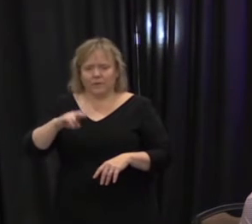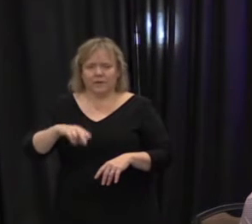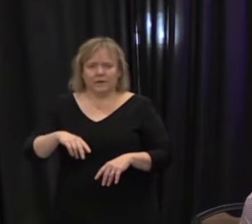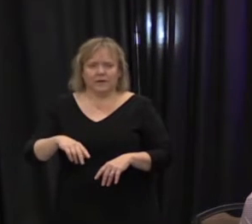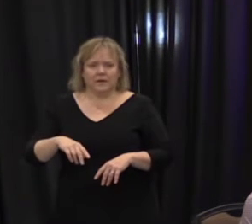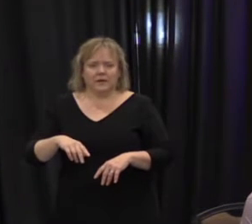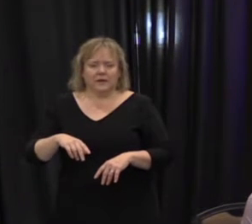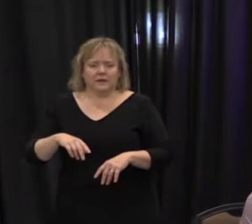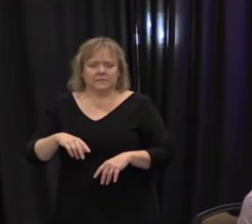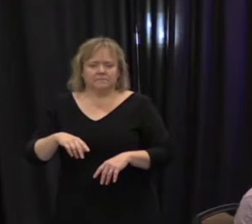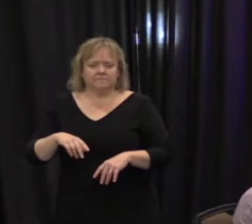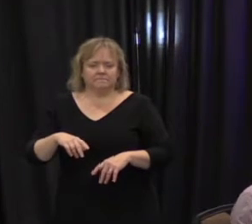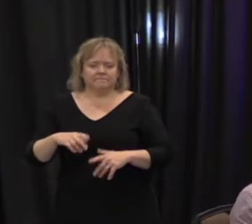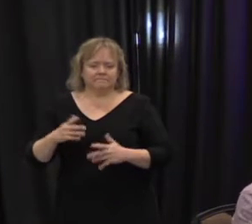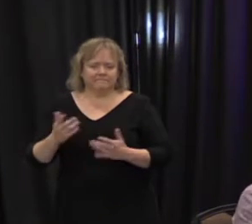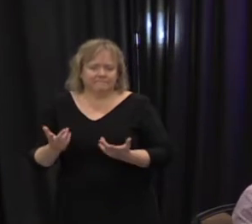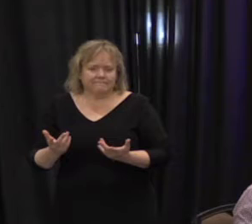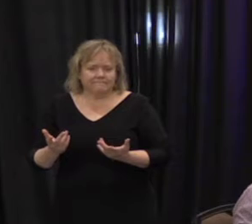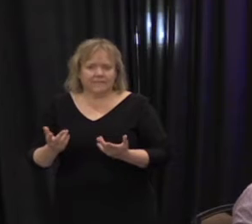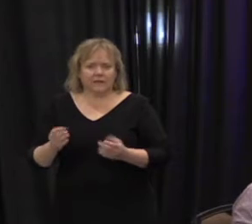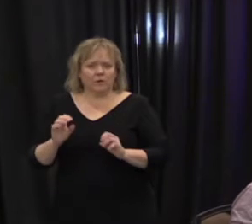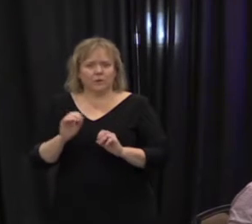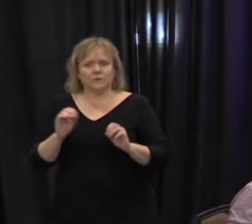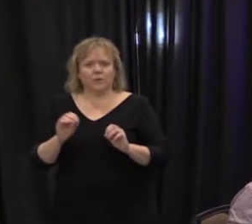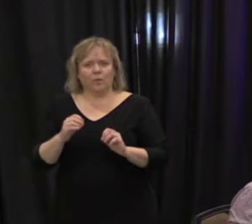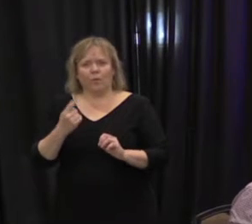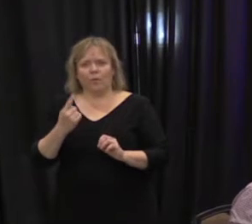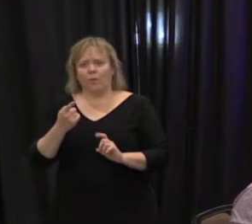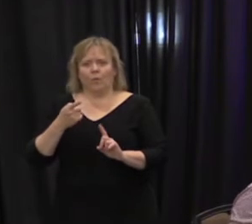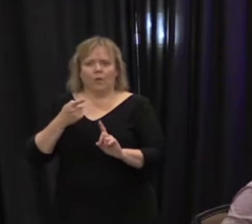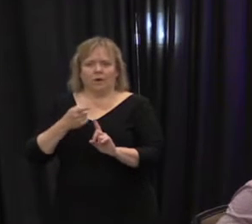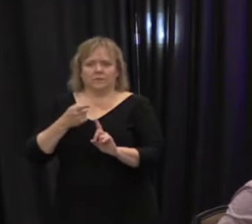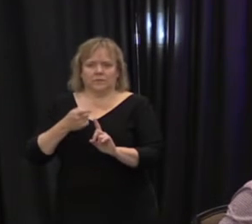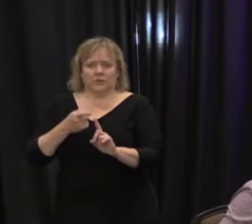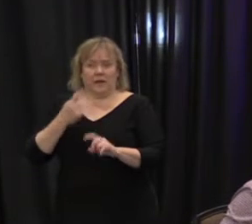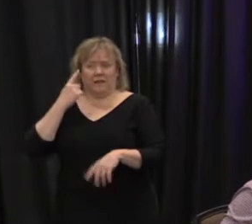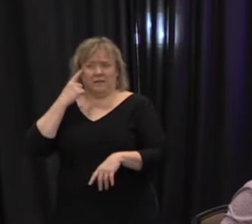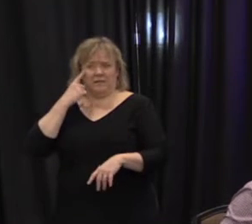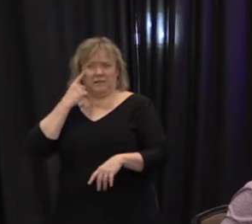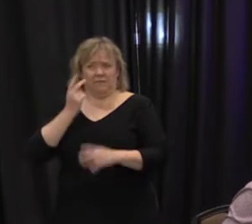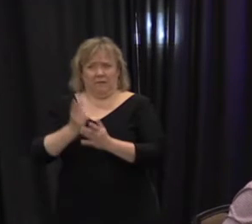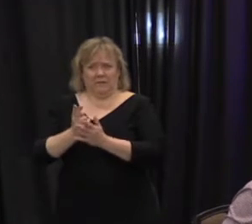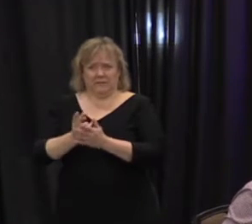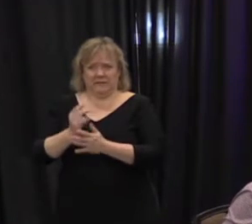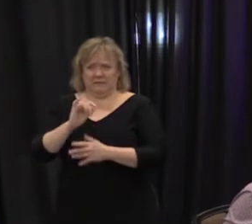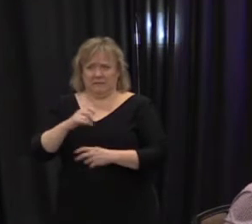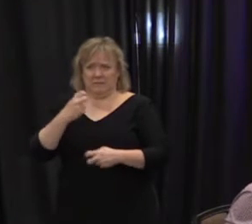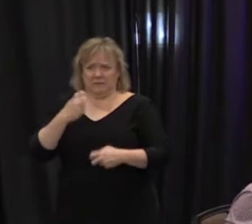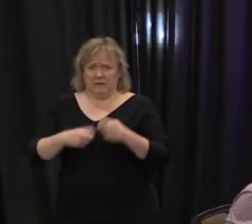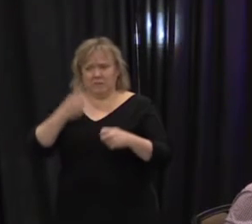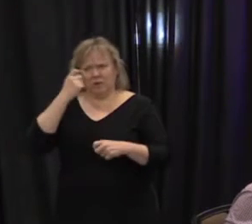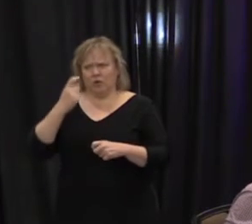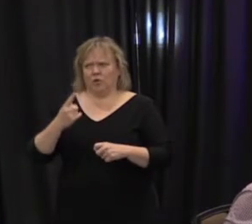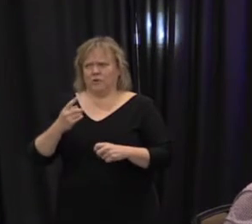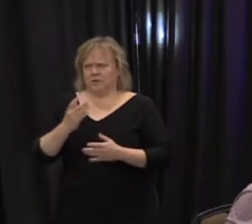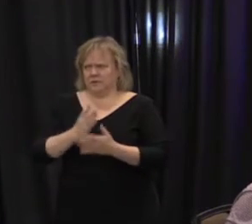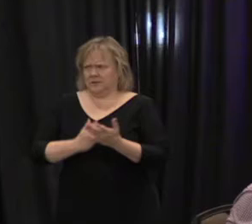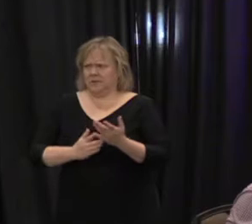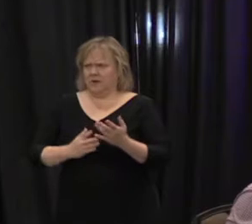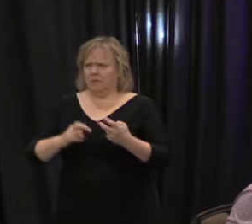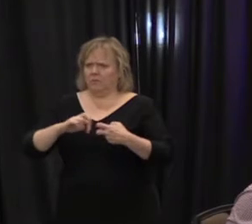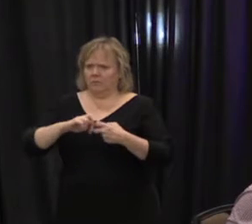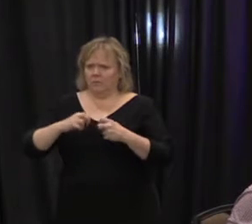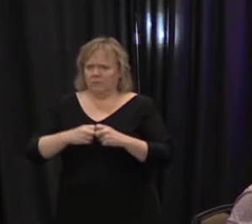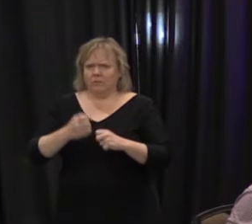But again, there's not sort of one clearinghouse, and I think it would be very difficult given the wide breadth of interest of everybody in